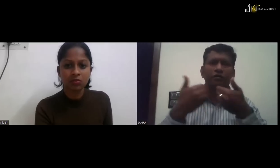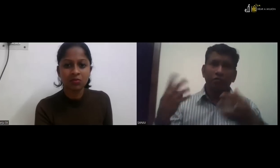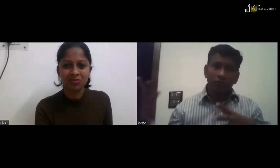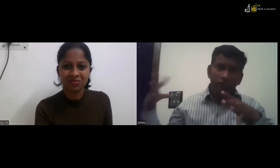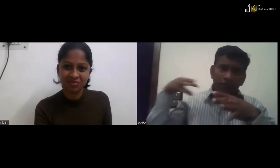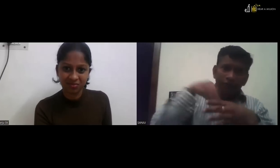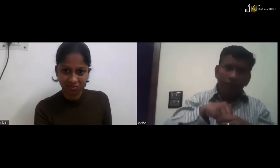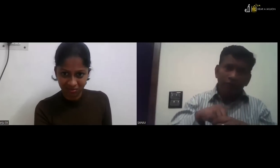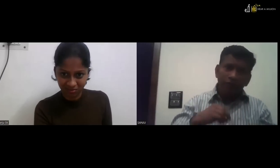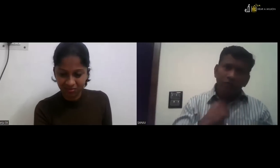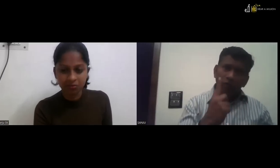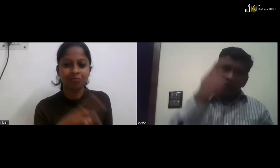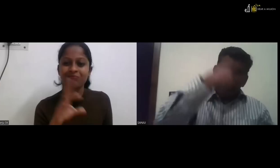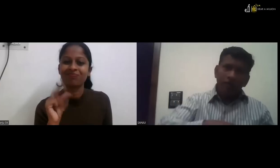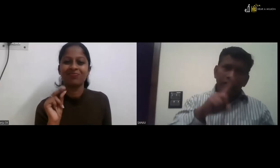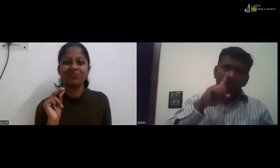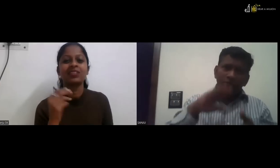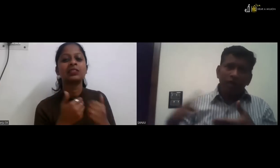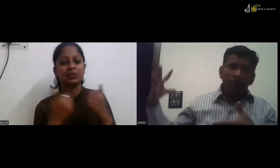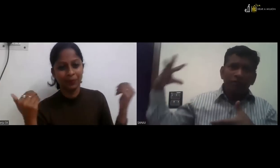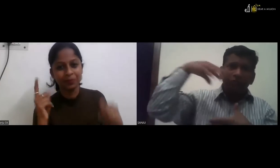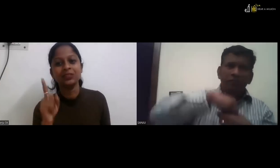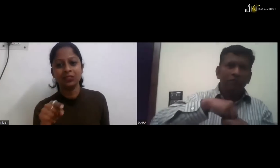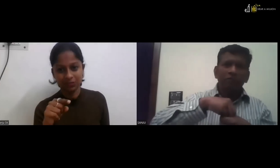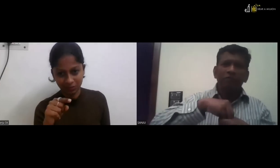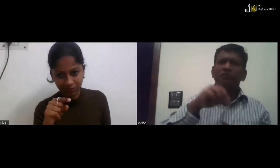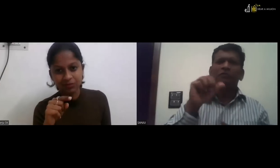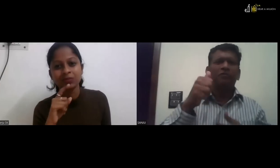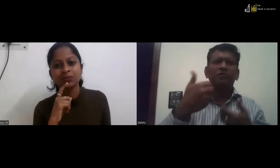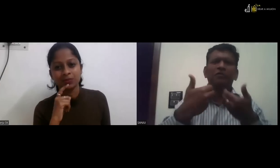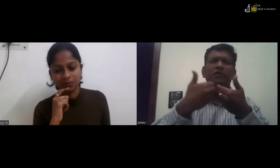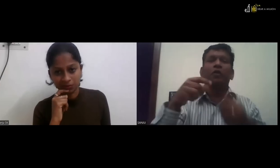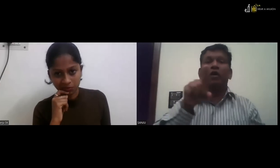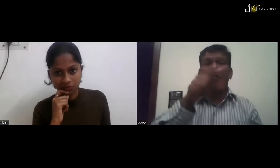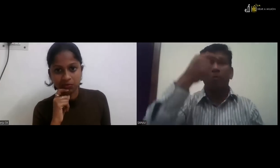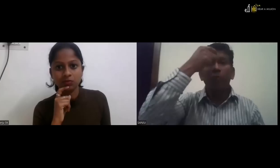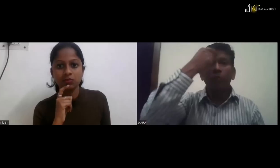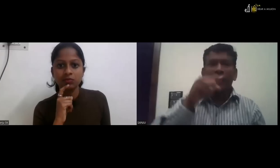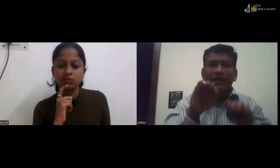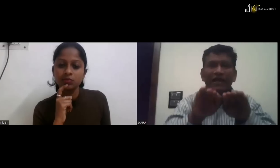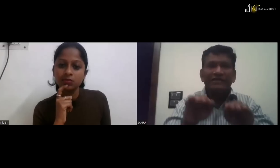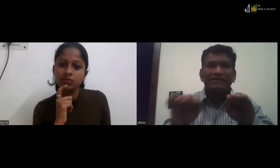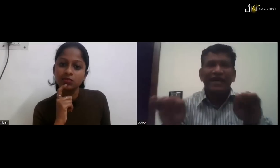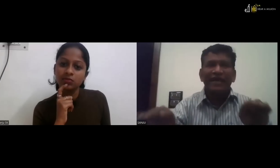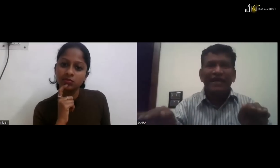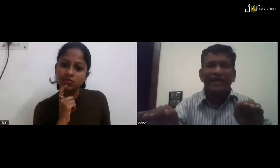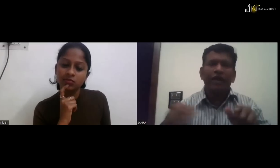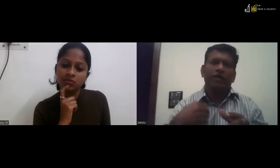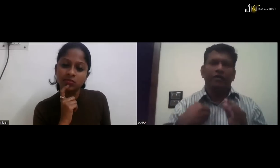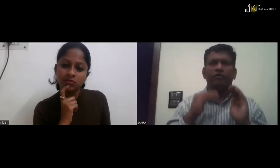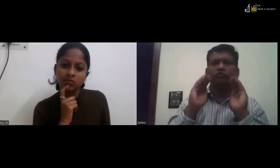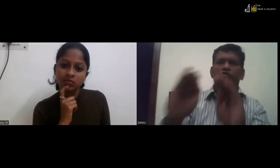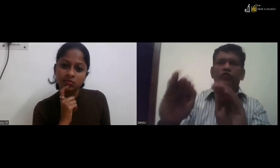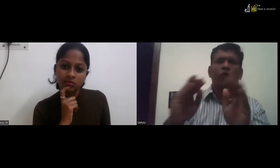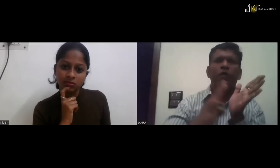have different, if we have Aadhaar card, so can we have two persons Aadhaar card